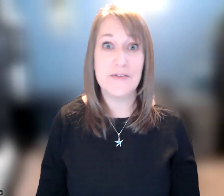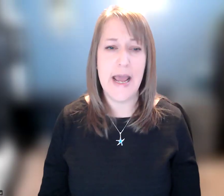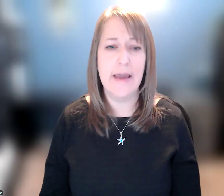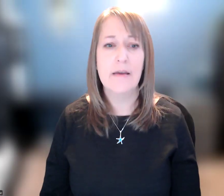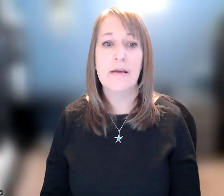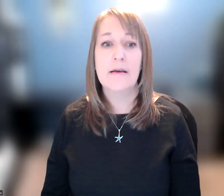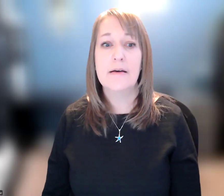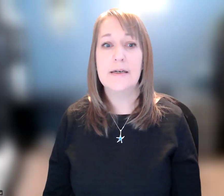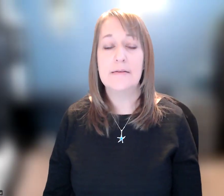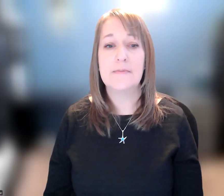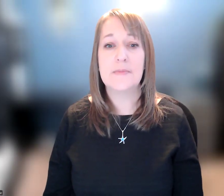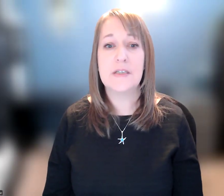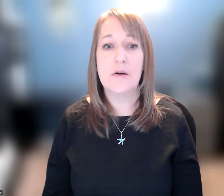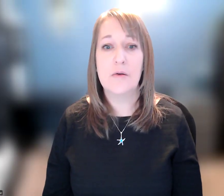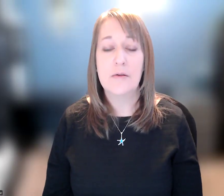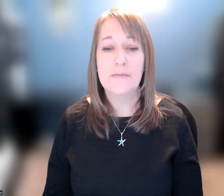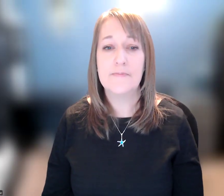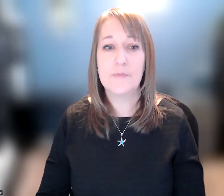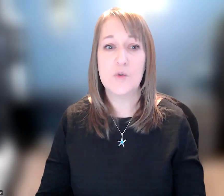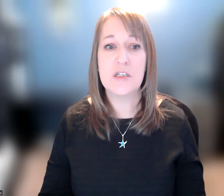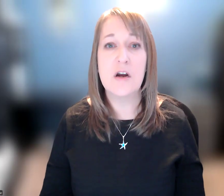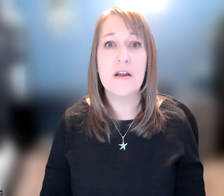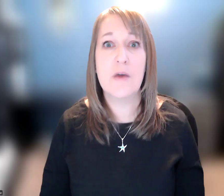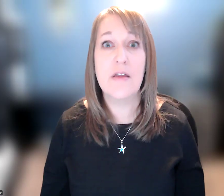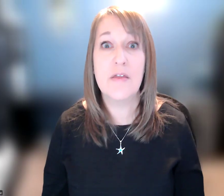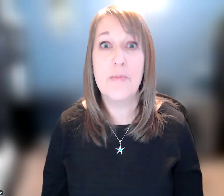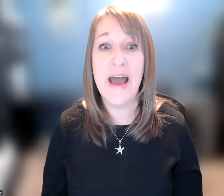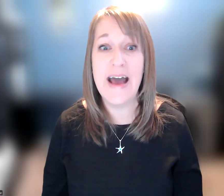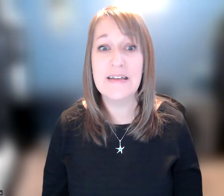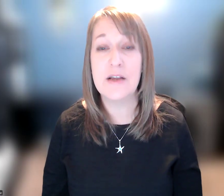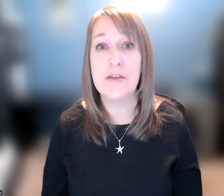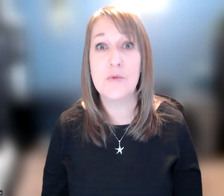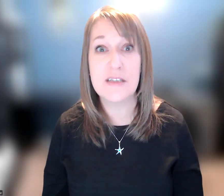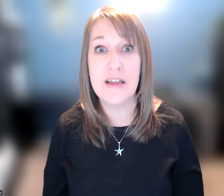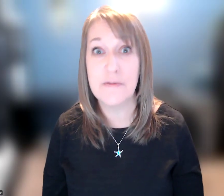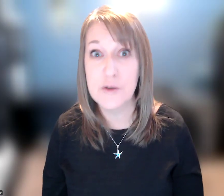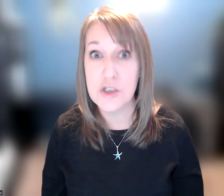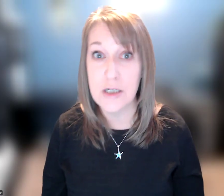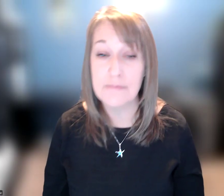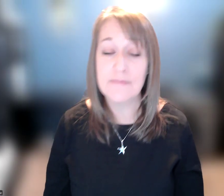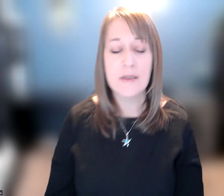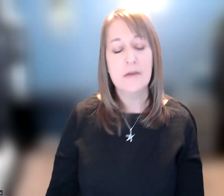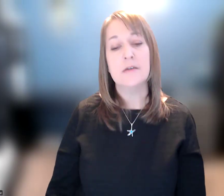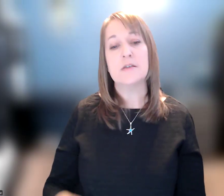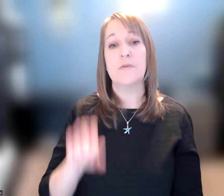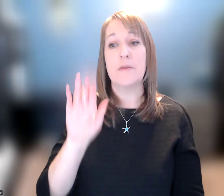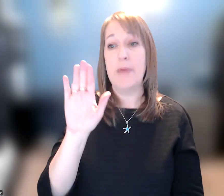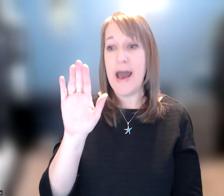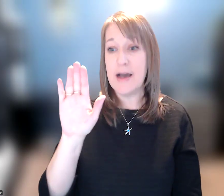day. So we're starting with the past and then we'll sign the future. So for the past,